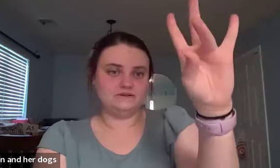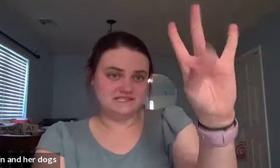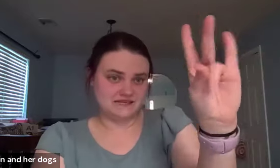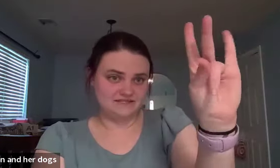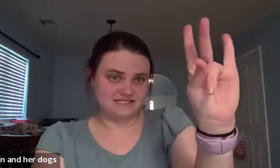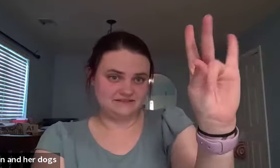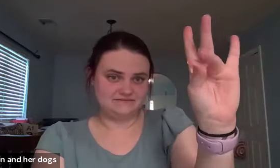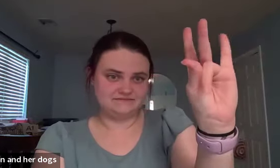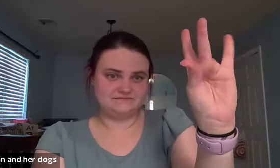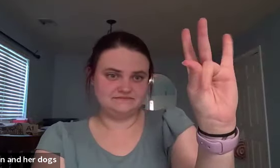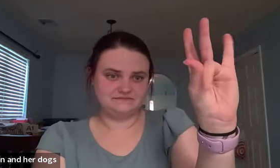or 17.